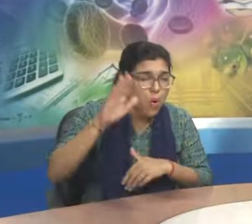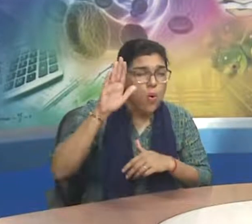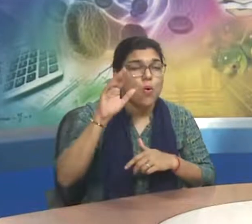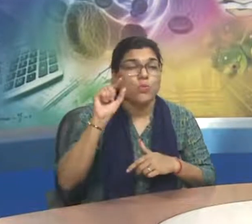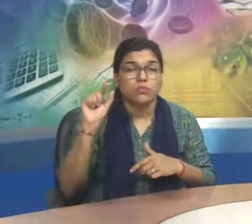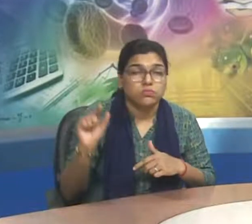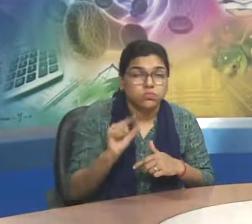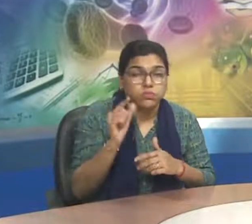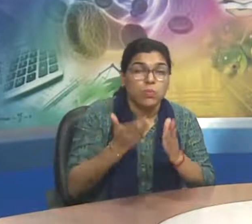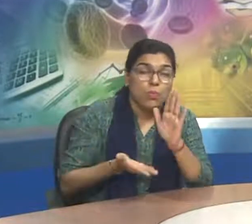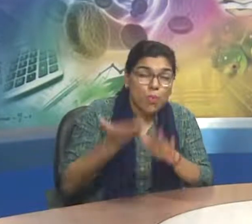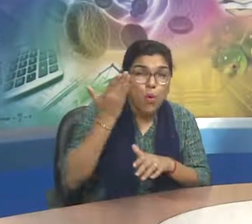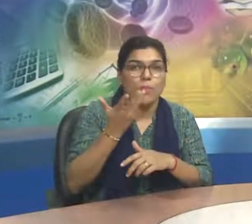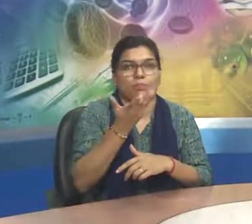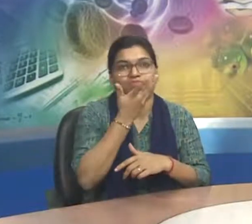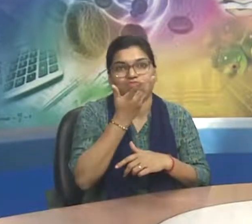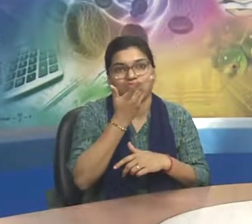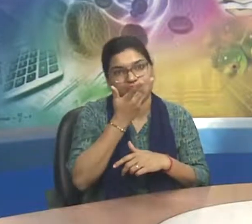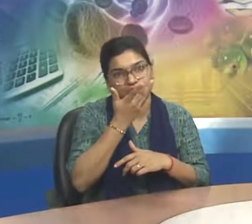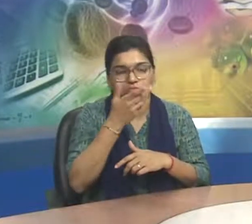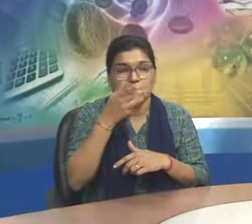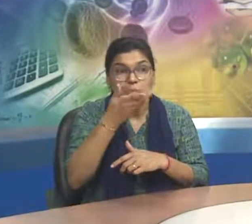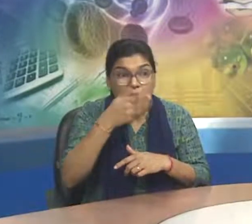And this scarcity of water,